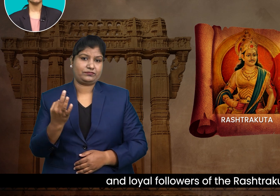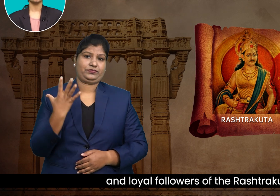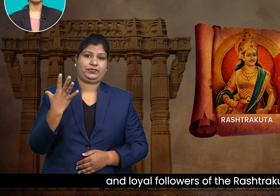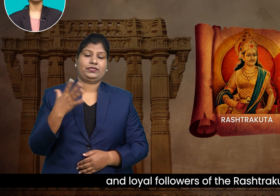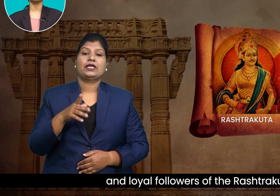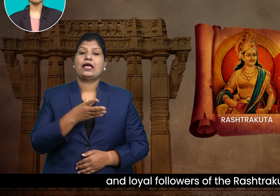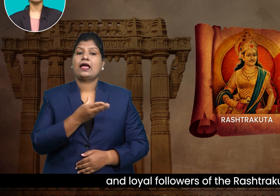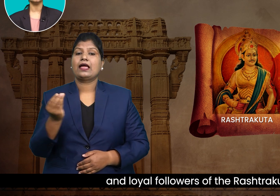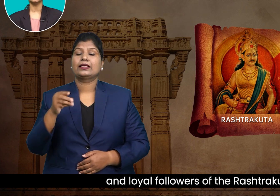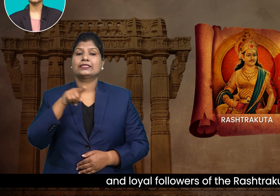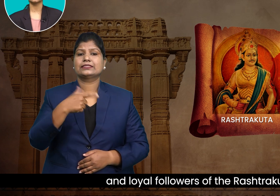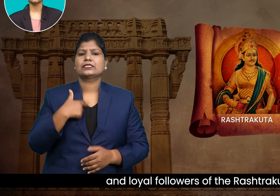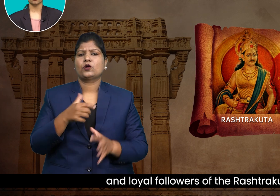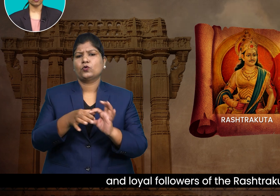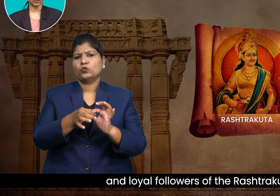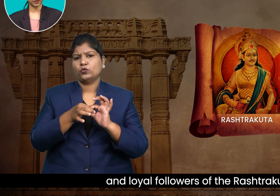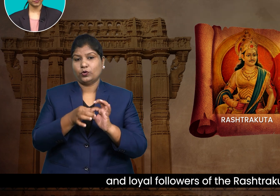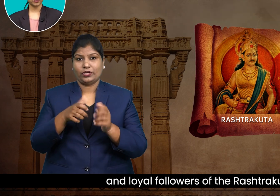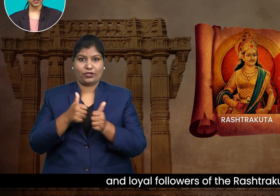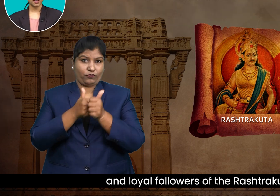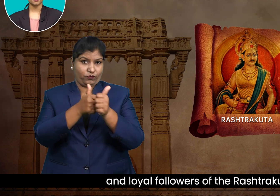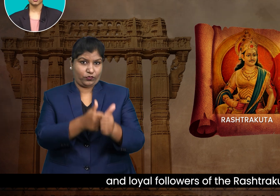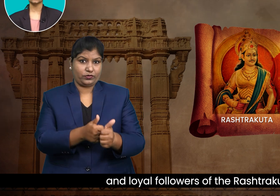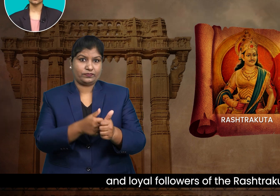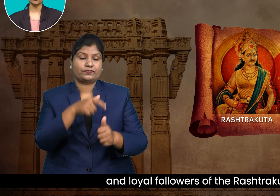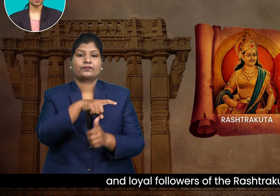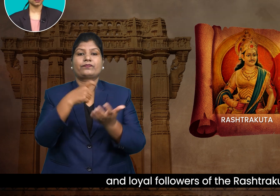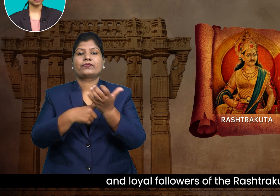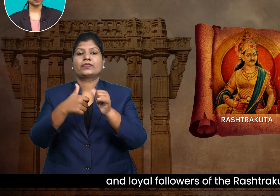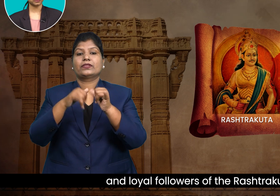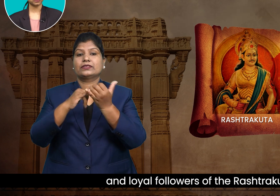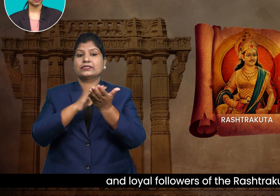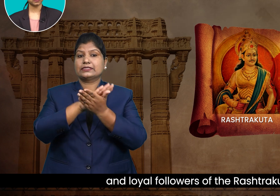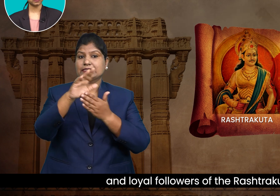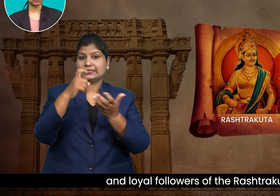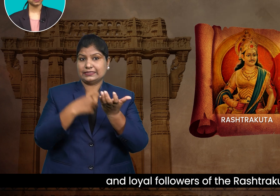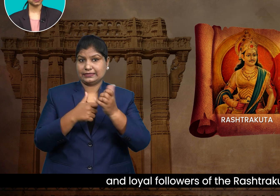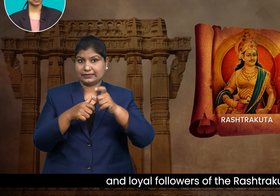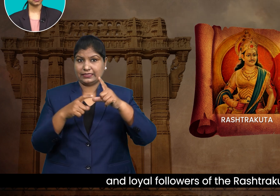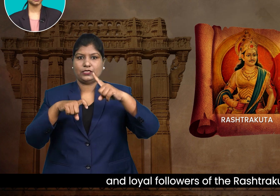and loyal followers of the Rashtrakuta